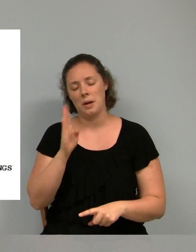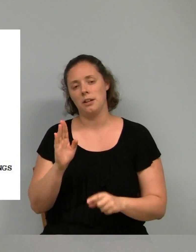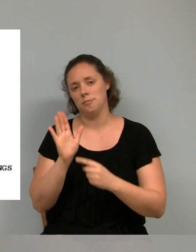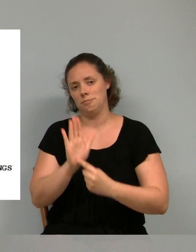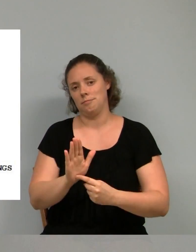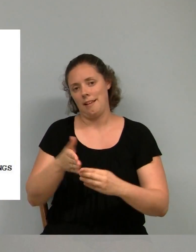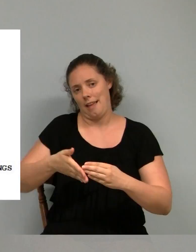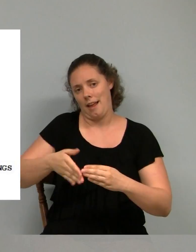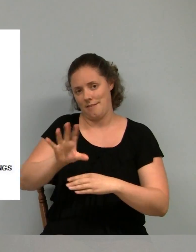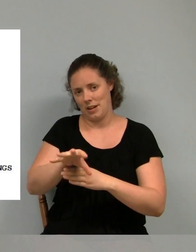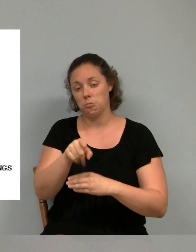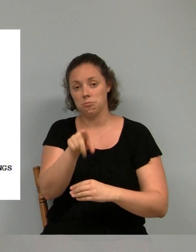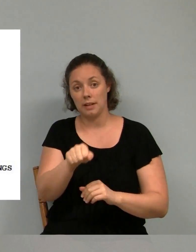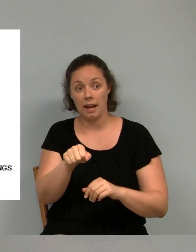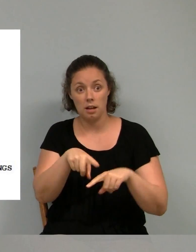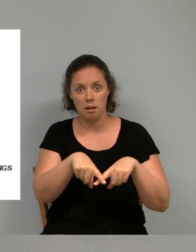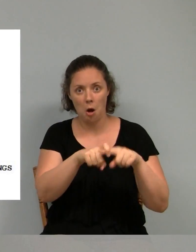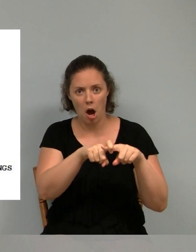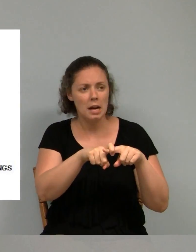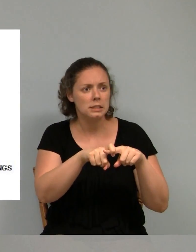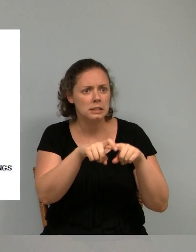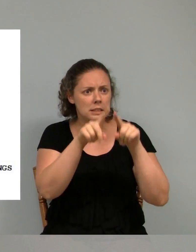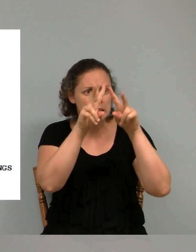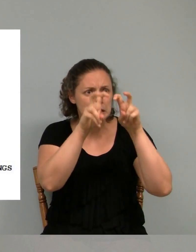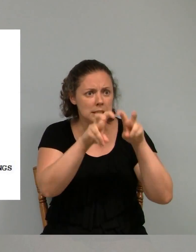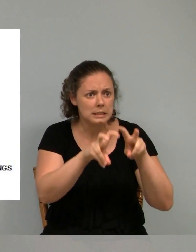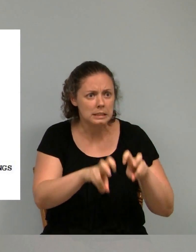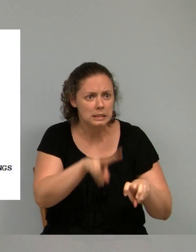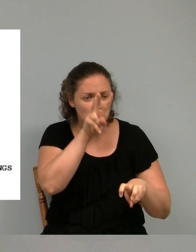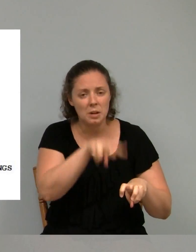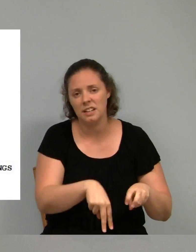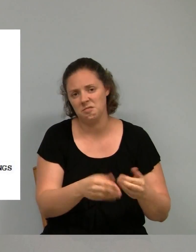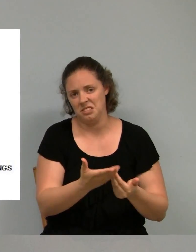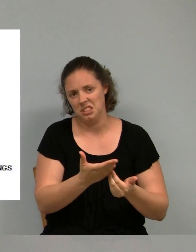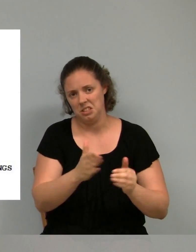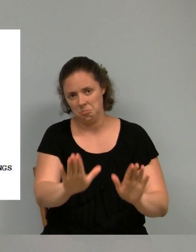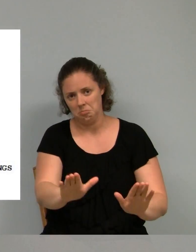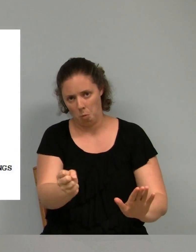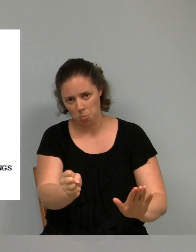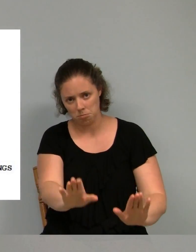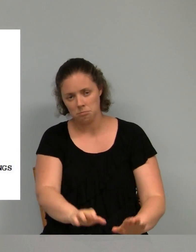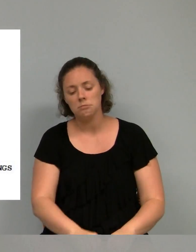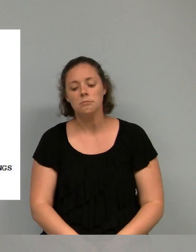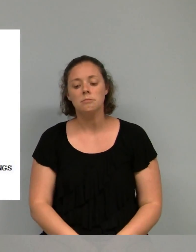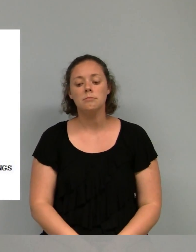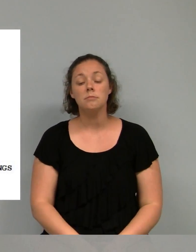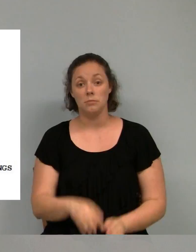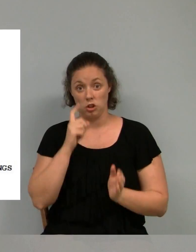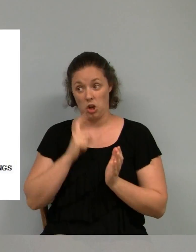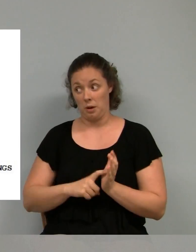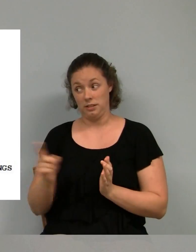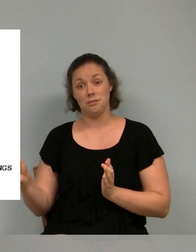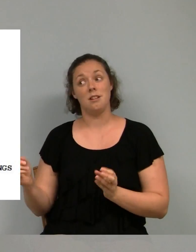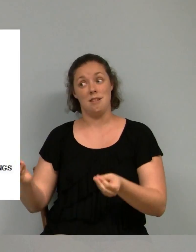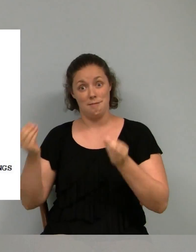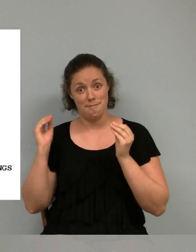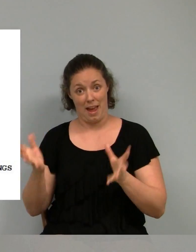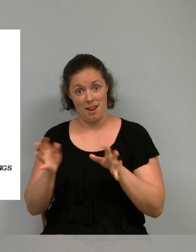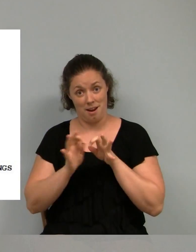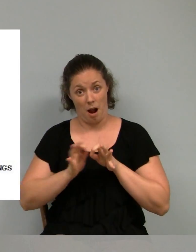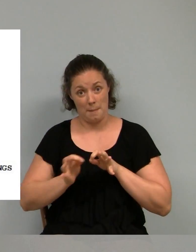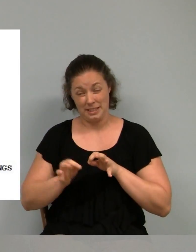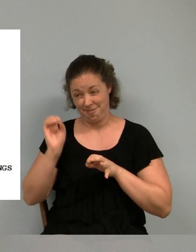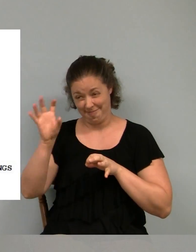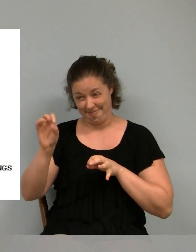video, so you may pause those frames and more easily read the code. Notice the liberal use of